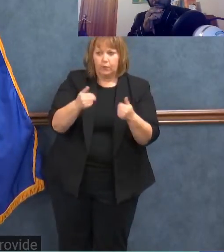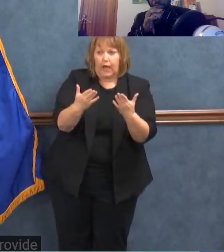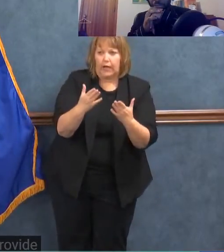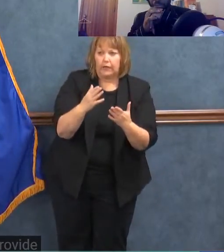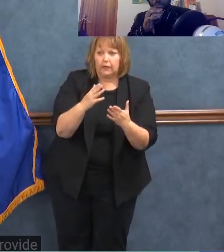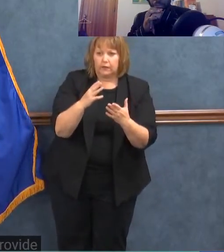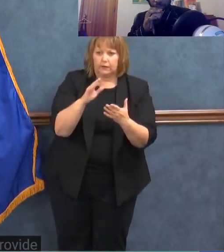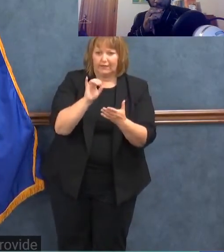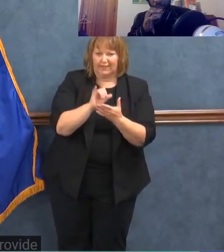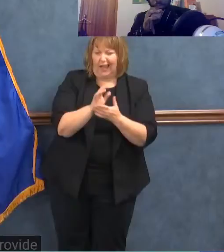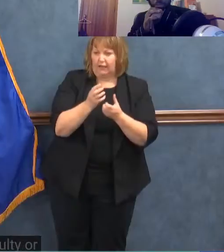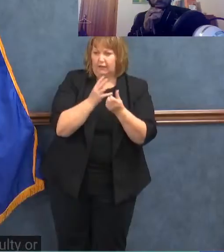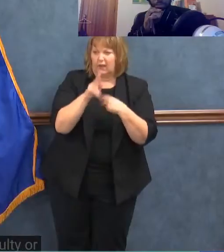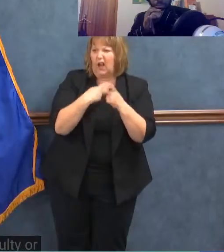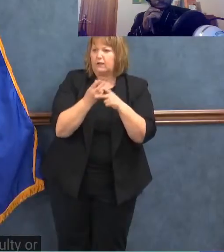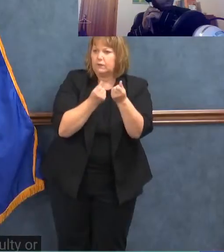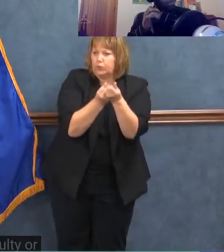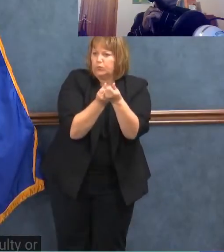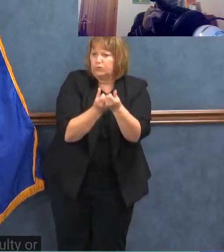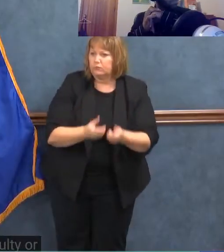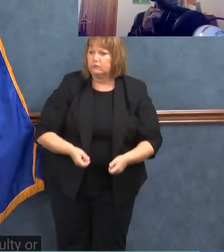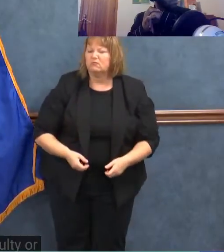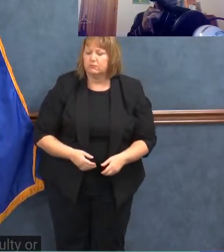to be involved. Thank you.